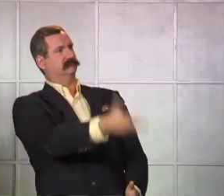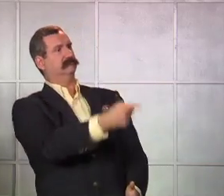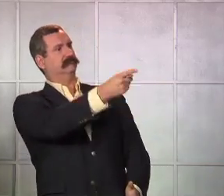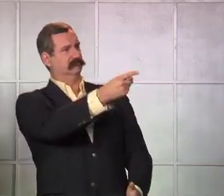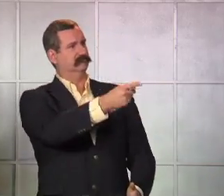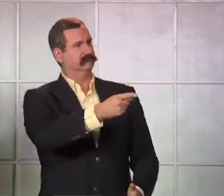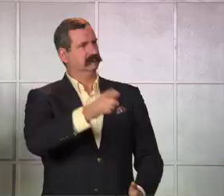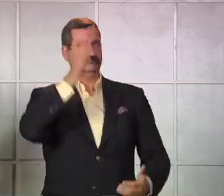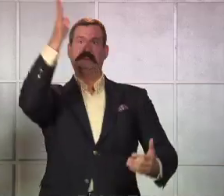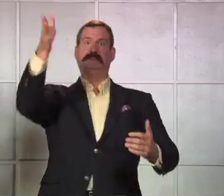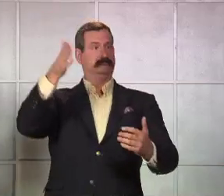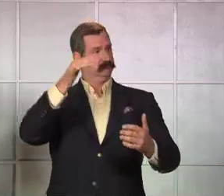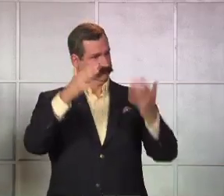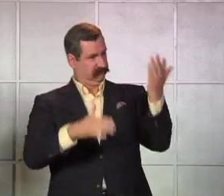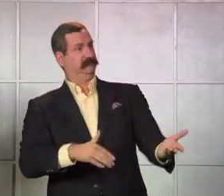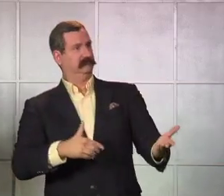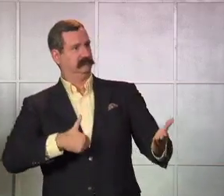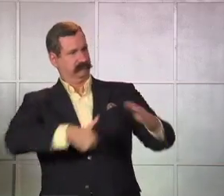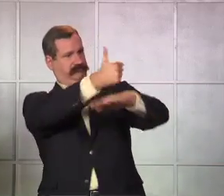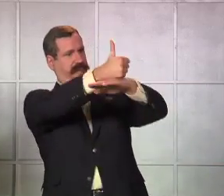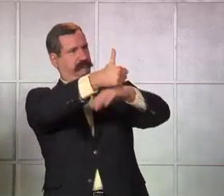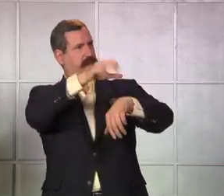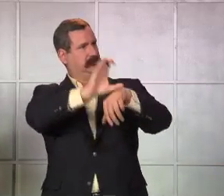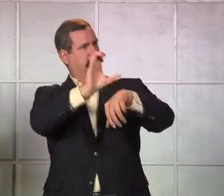"On you I will build my church."